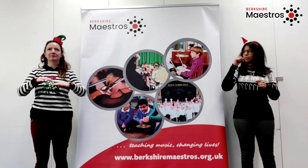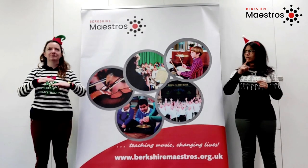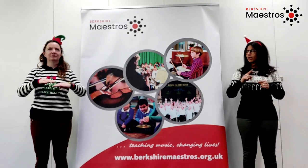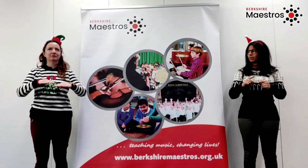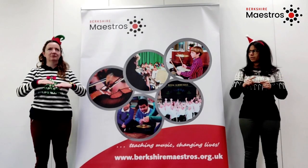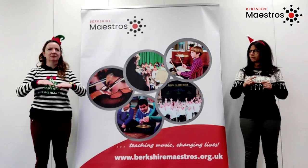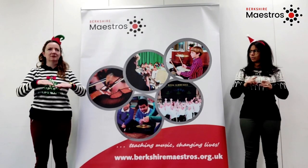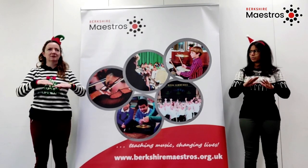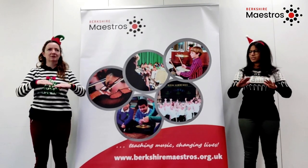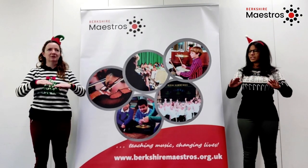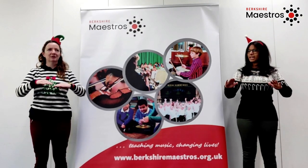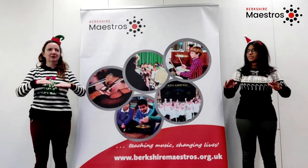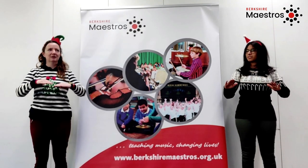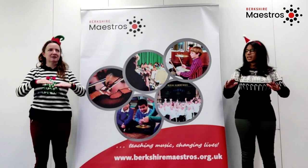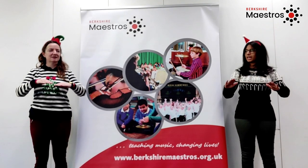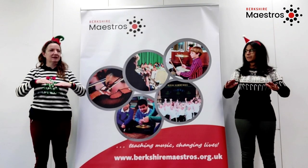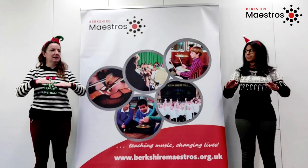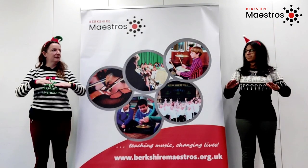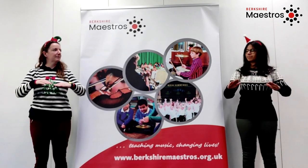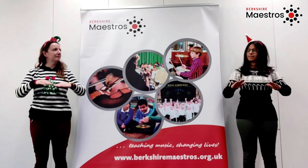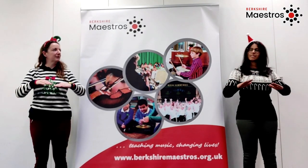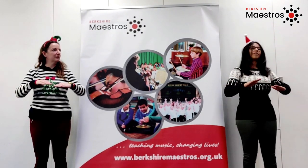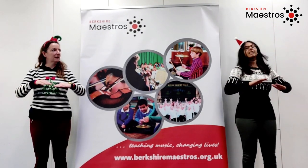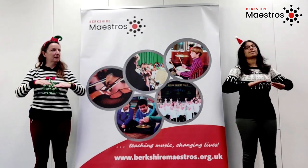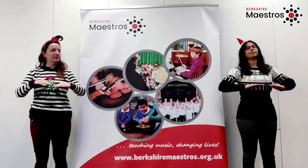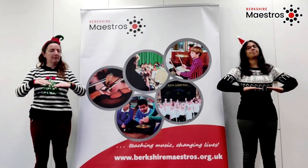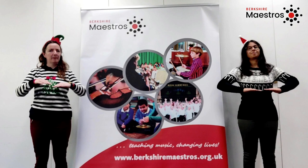or lower? Or are we staying the same? Let's see. Let's have a listen.